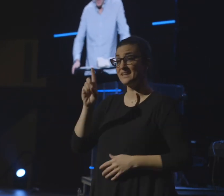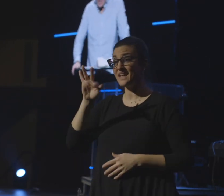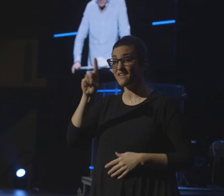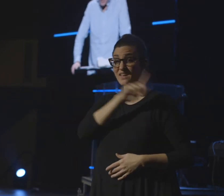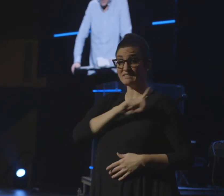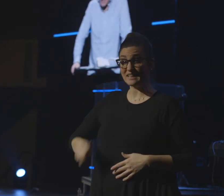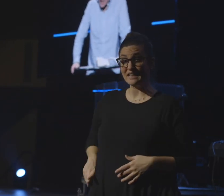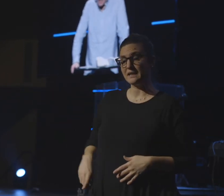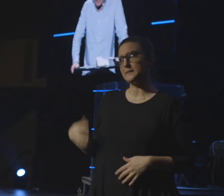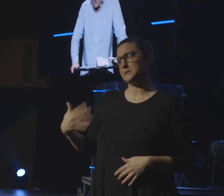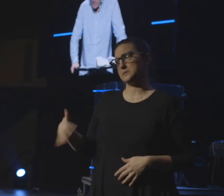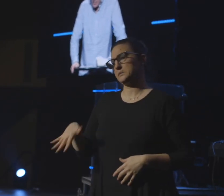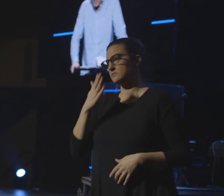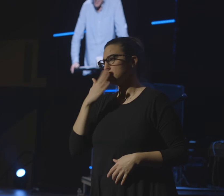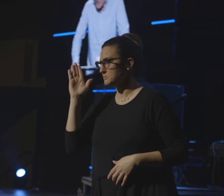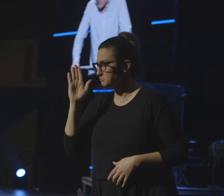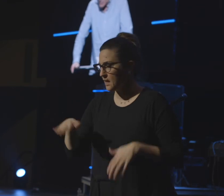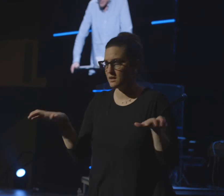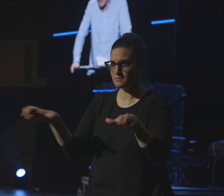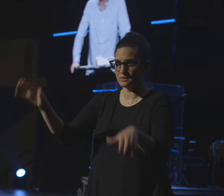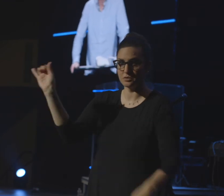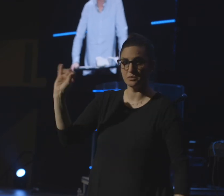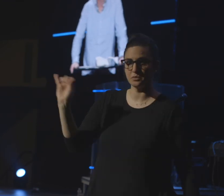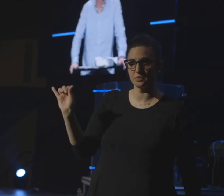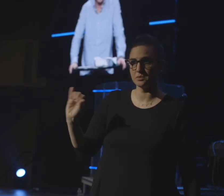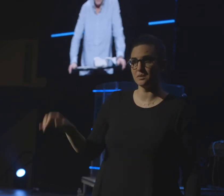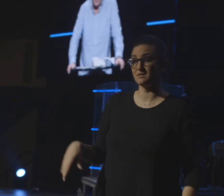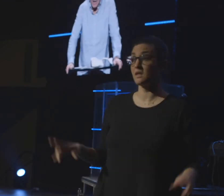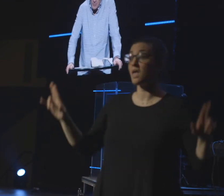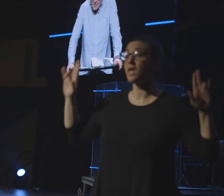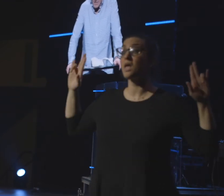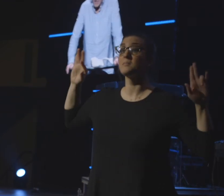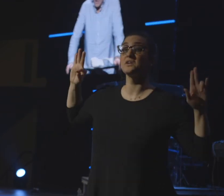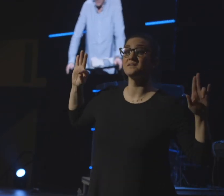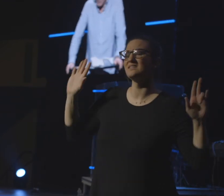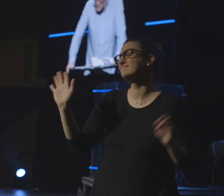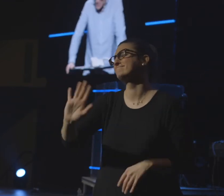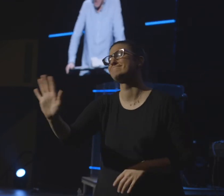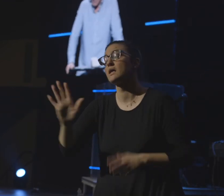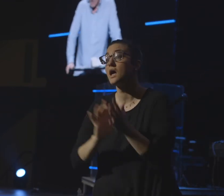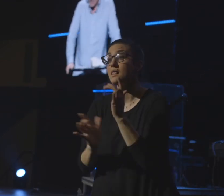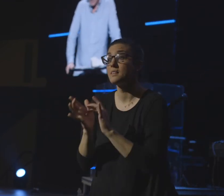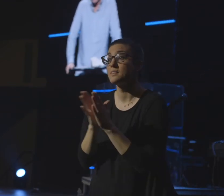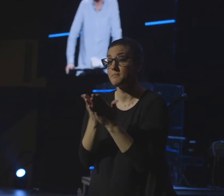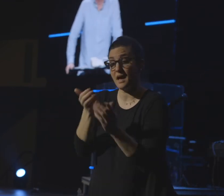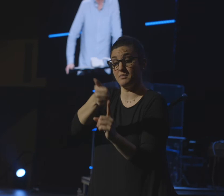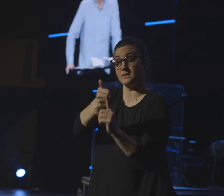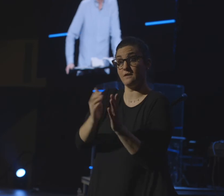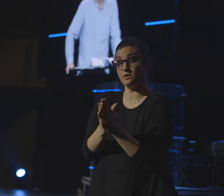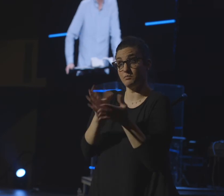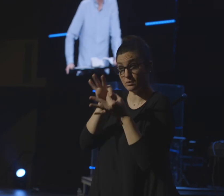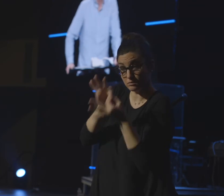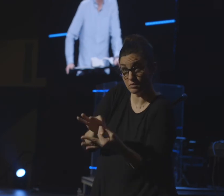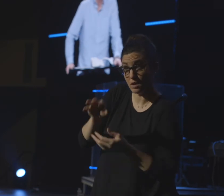The Bible is not a book about morality. Stop reading it that way. What is it about, Rob? It's a book